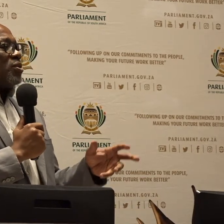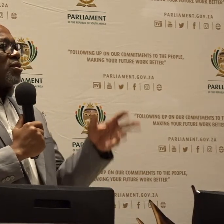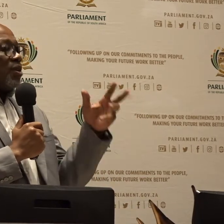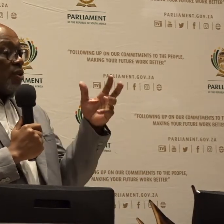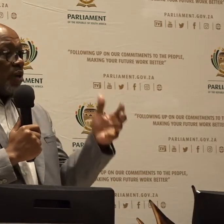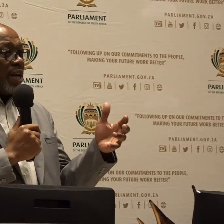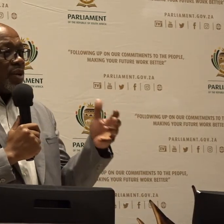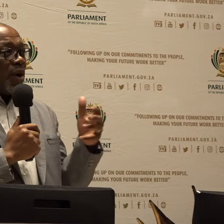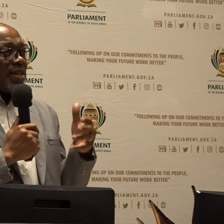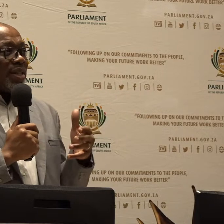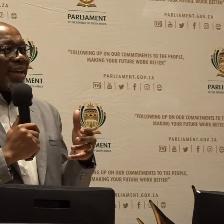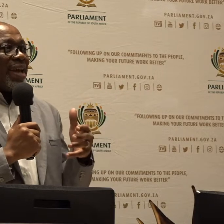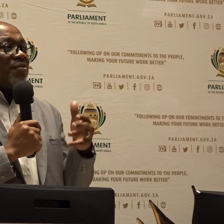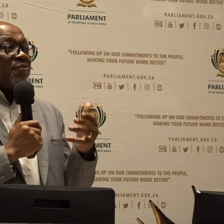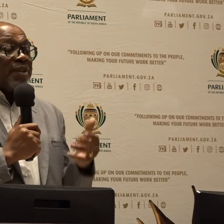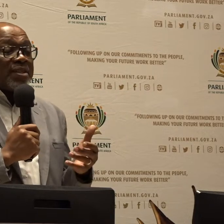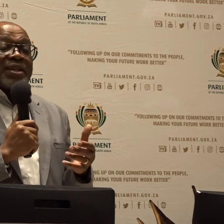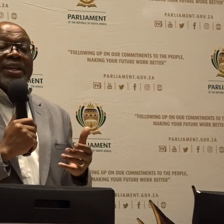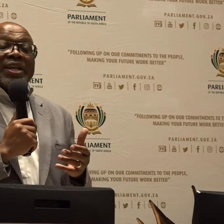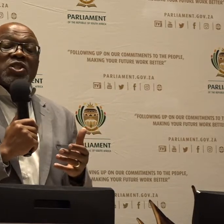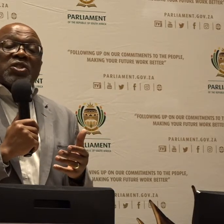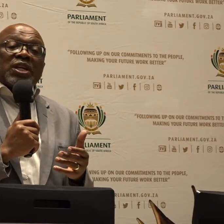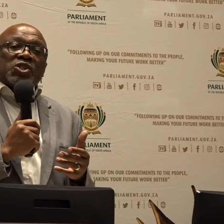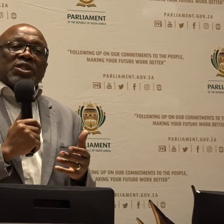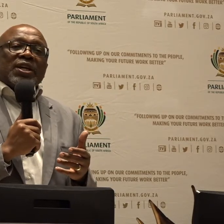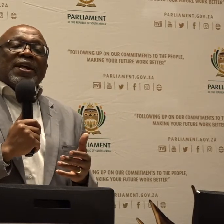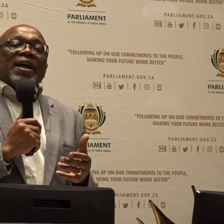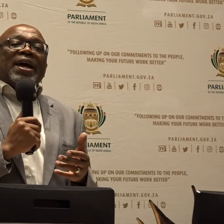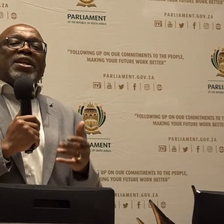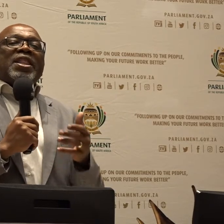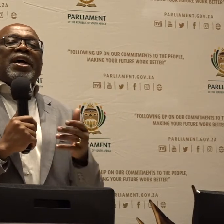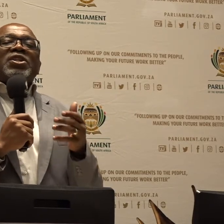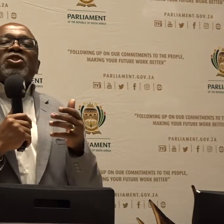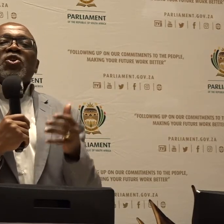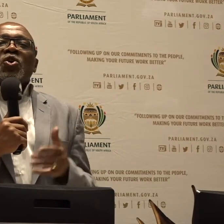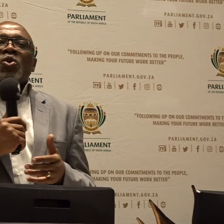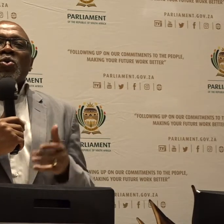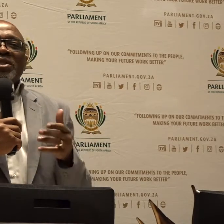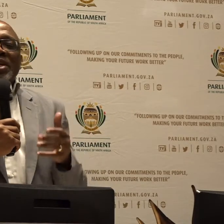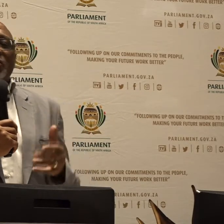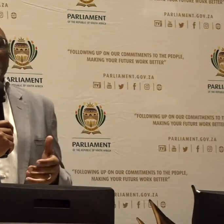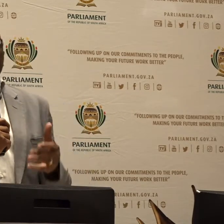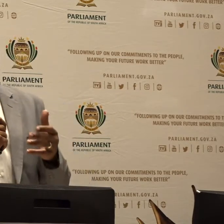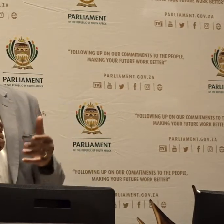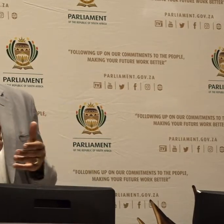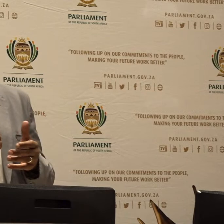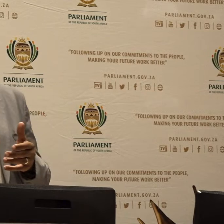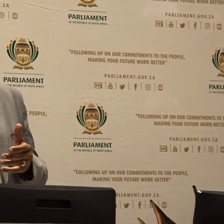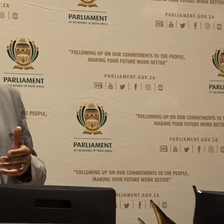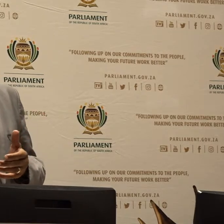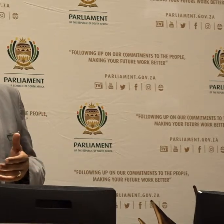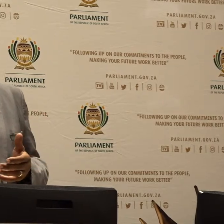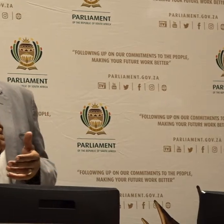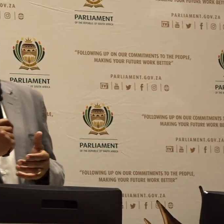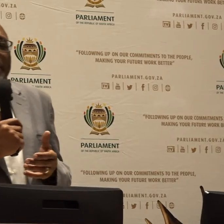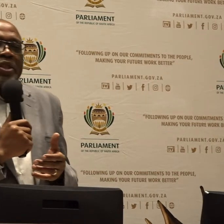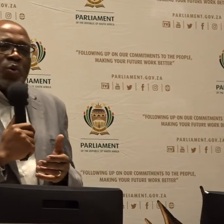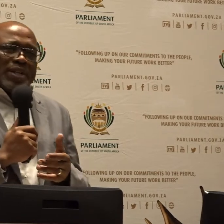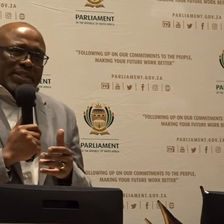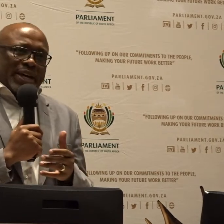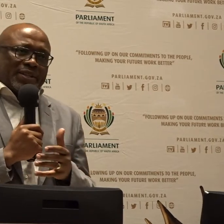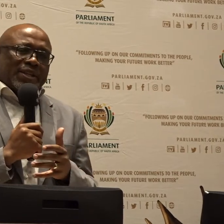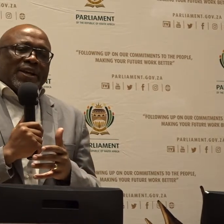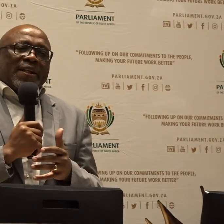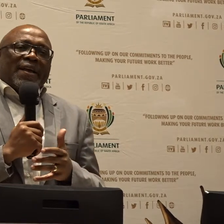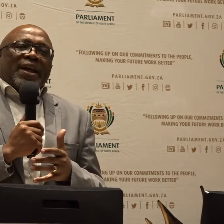inputs look at what can fit in legislation and there is no suggestion or input that will fall